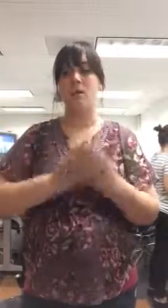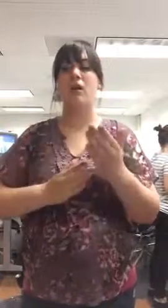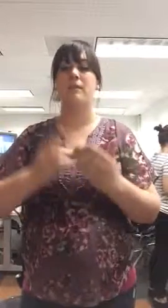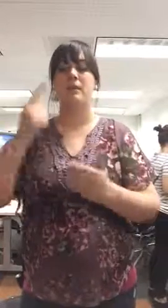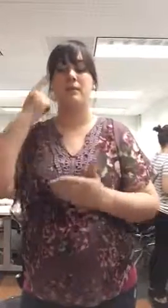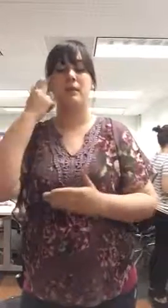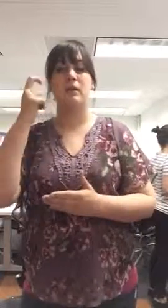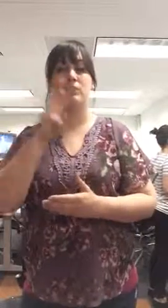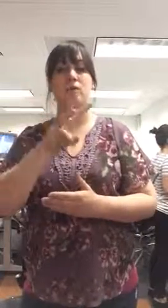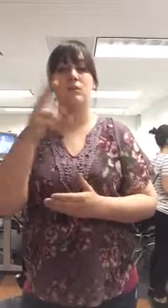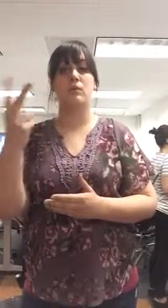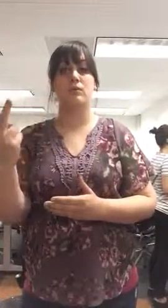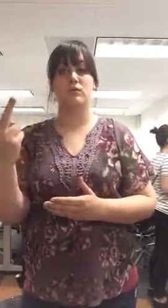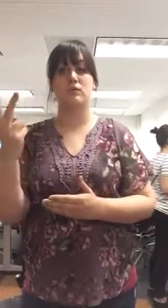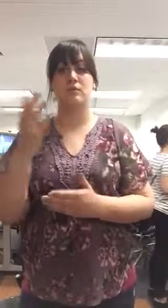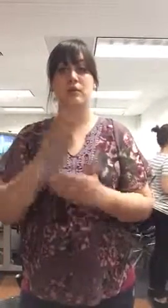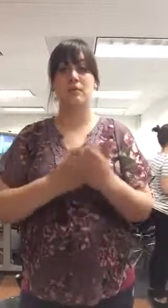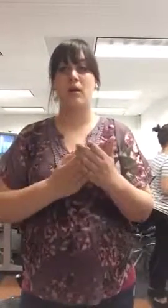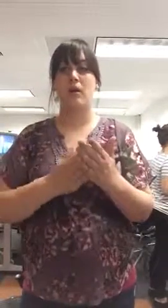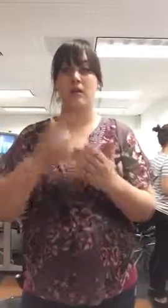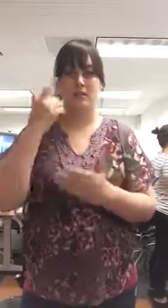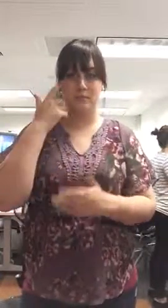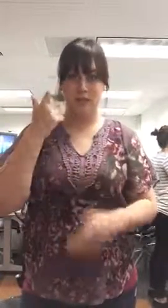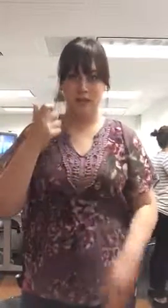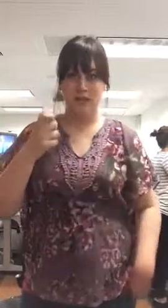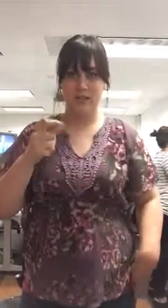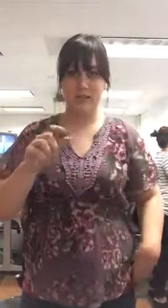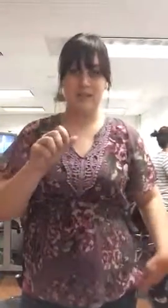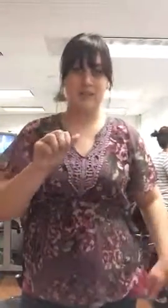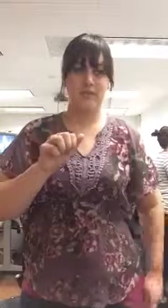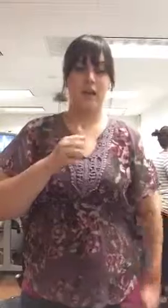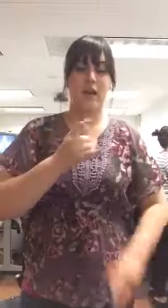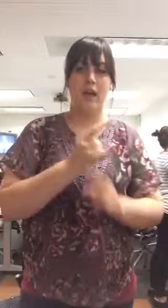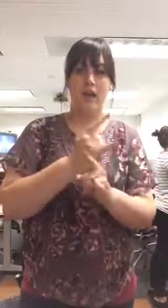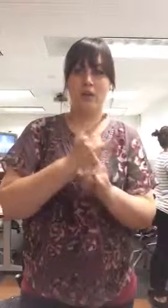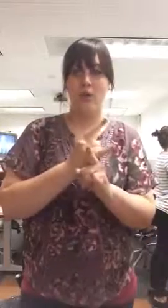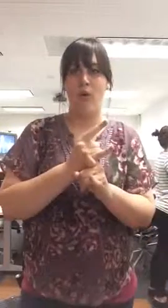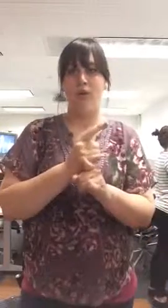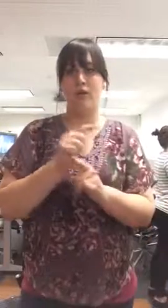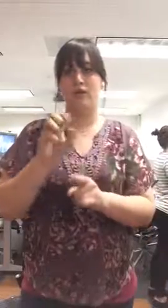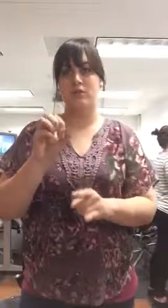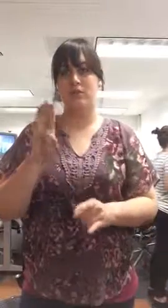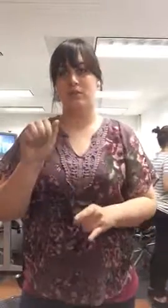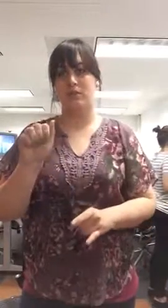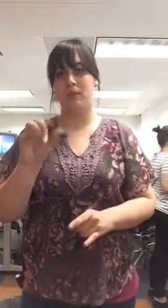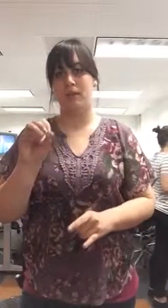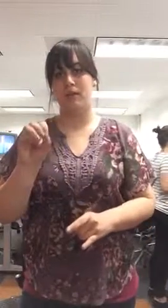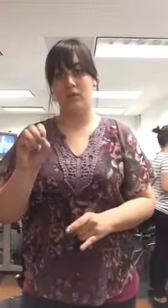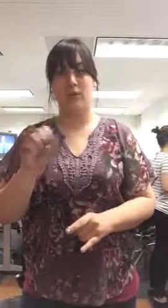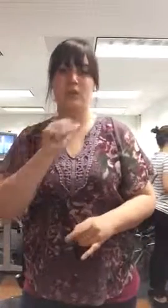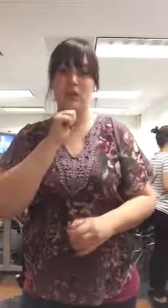the incredible alcoholism and tobacco smoking of Russian males, so they don't live to be age 60.